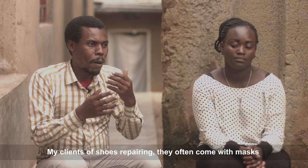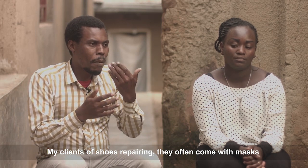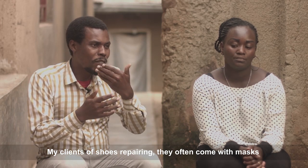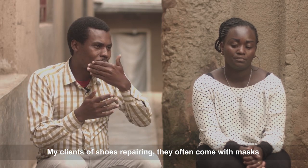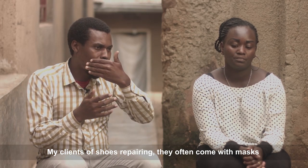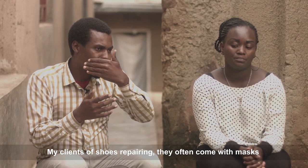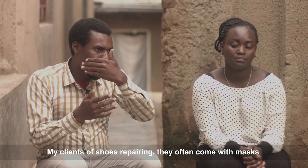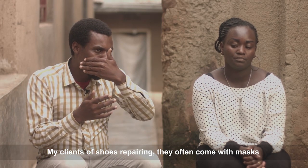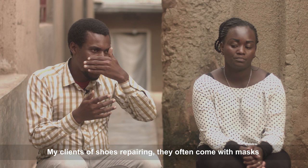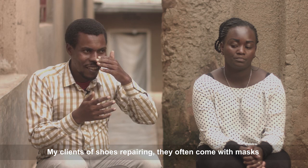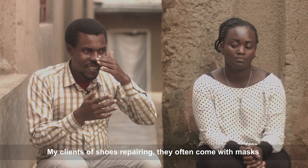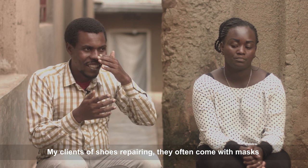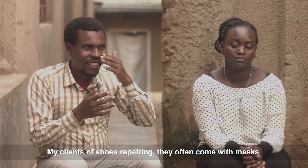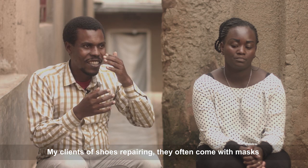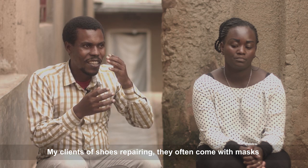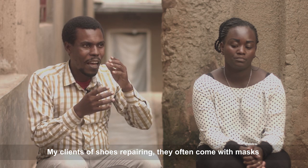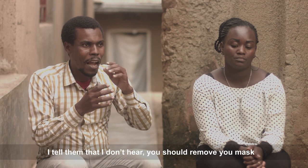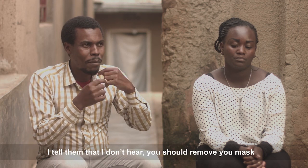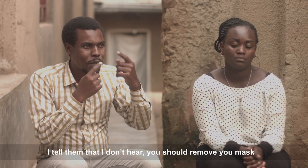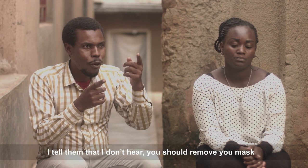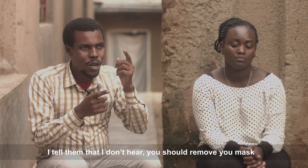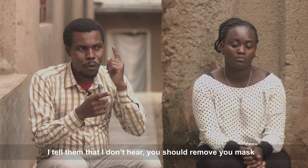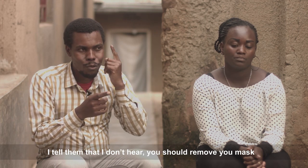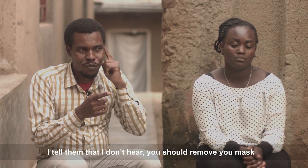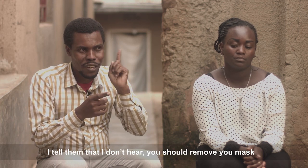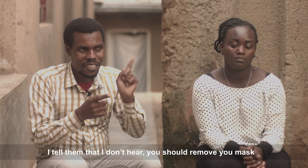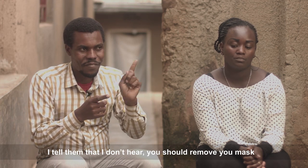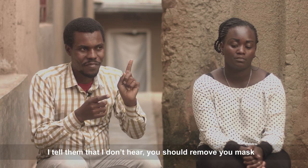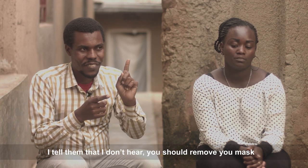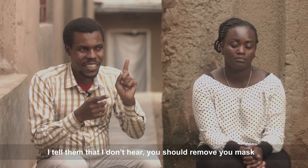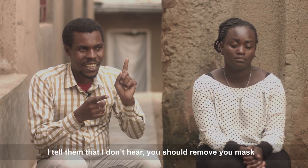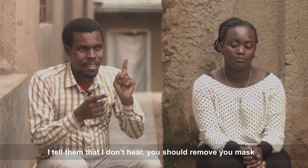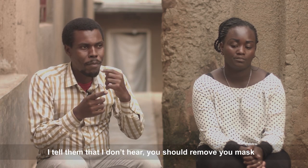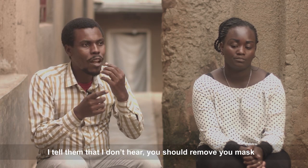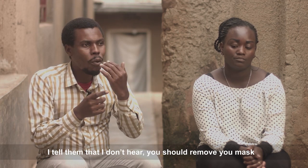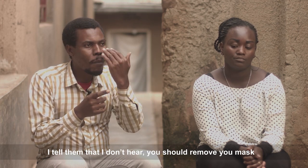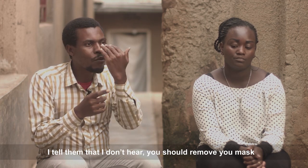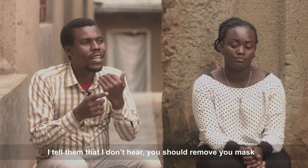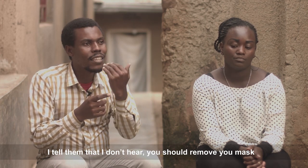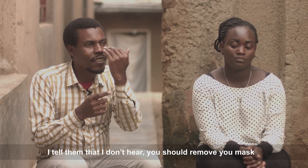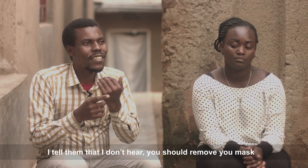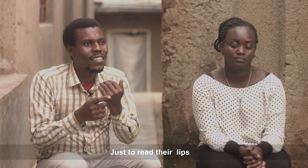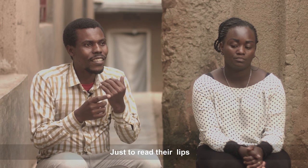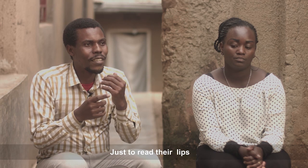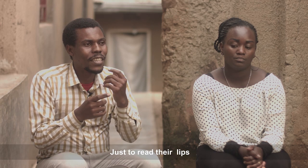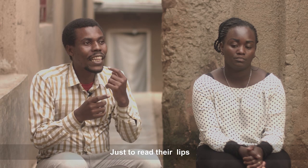Actually, I don't have a client. I don't have a client. I don't have a client. I don't have a client.